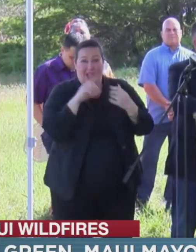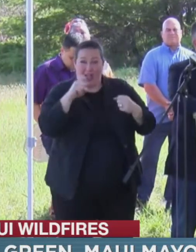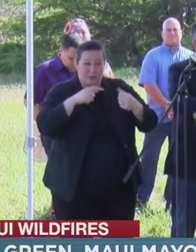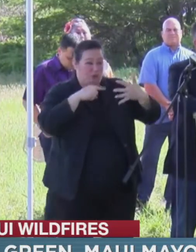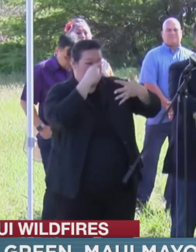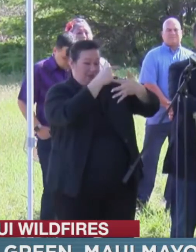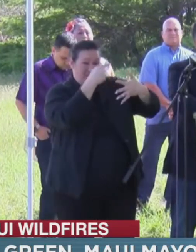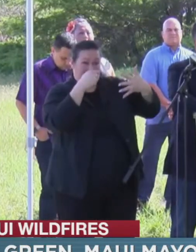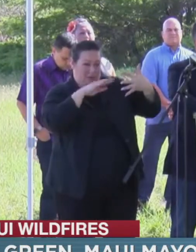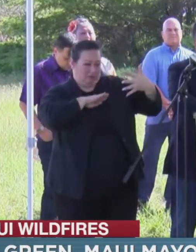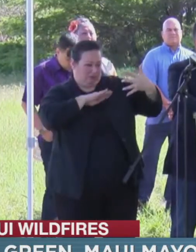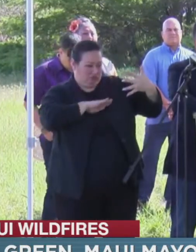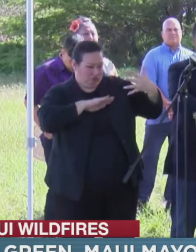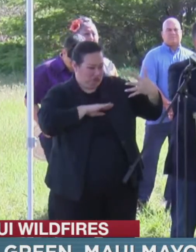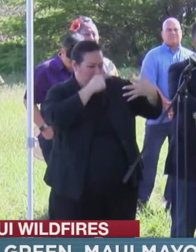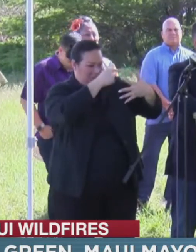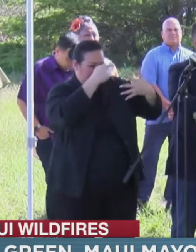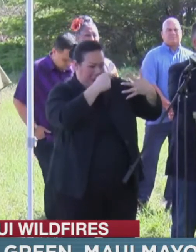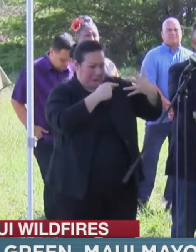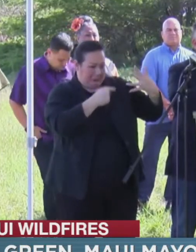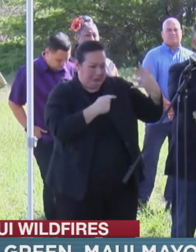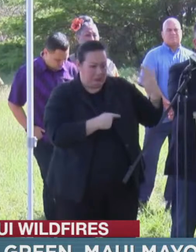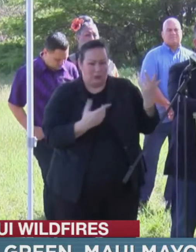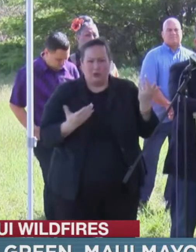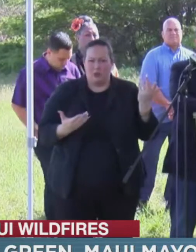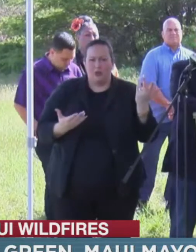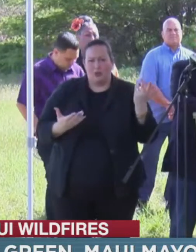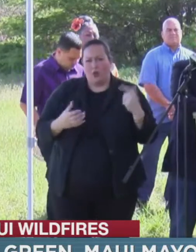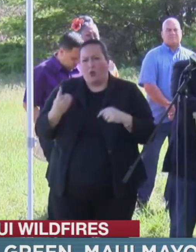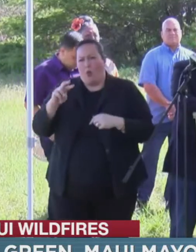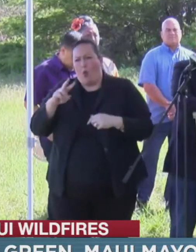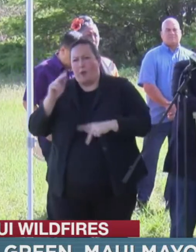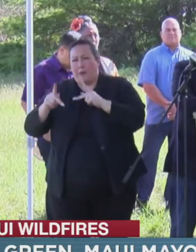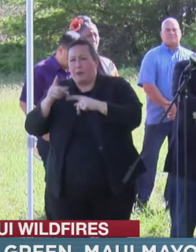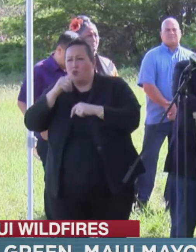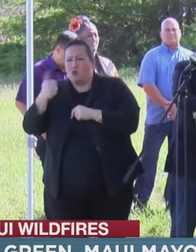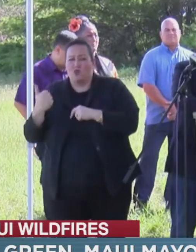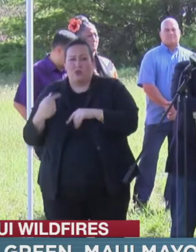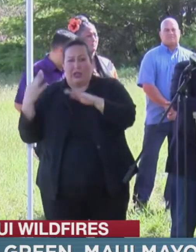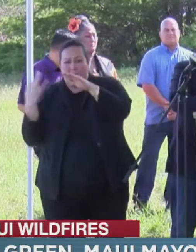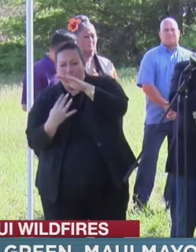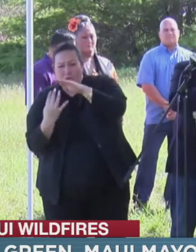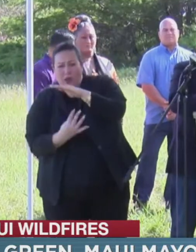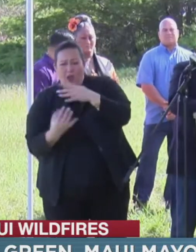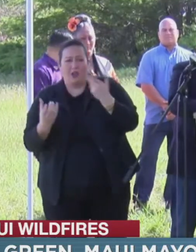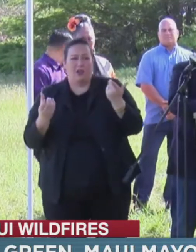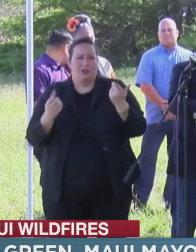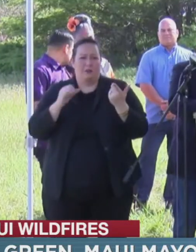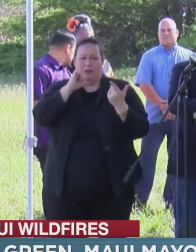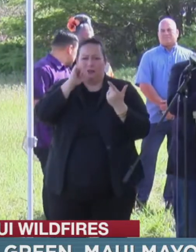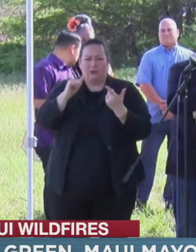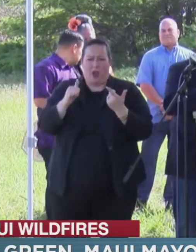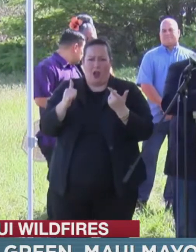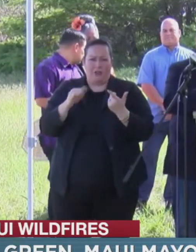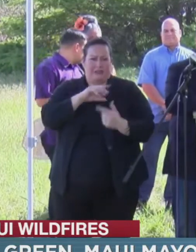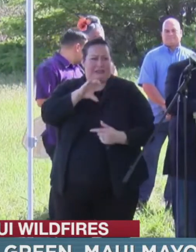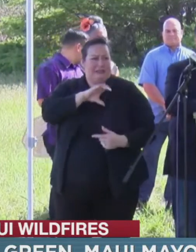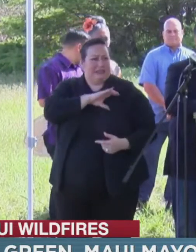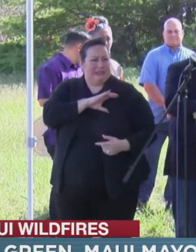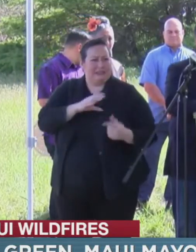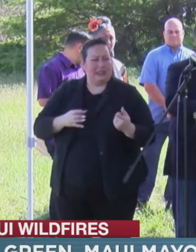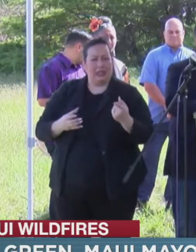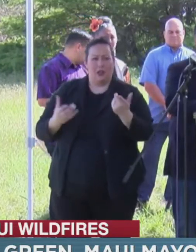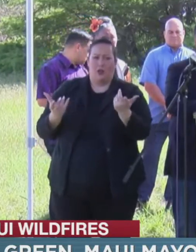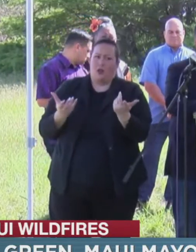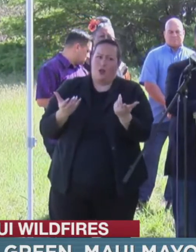they were immigrants that weren't citizens, people from the COFA states. Those individuals we all are